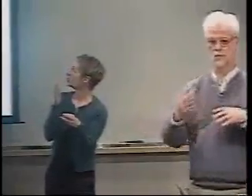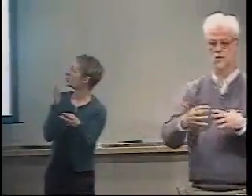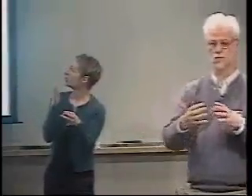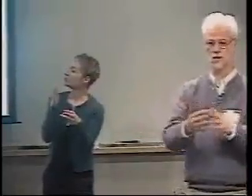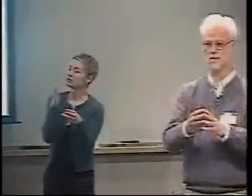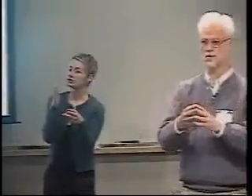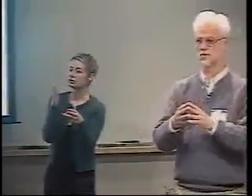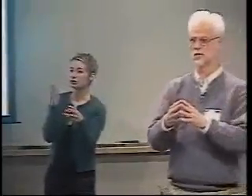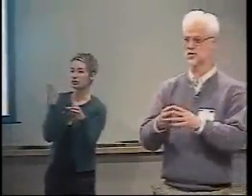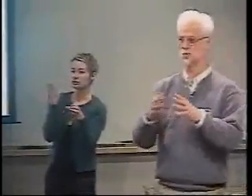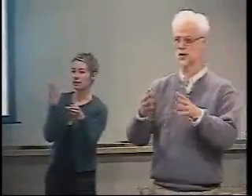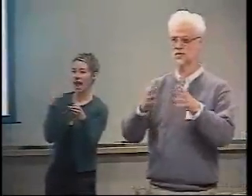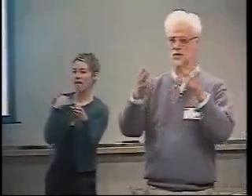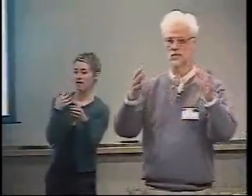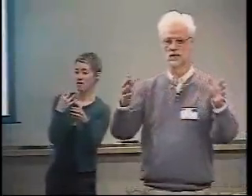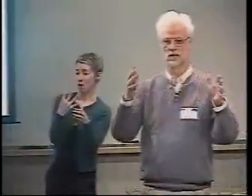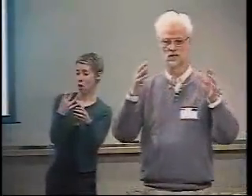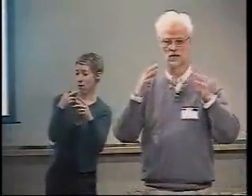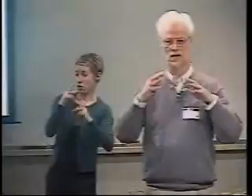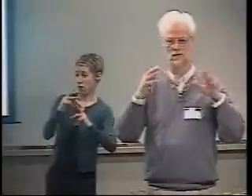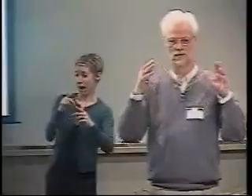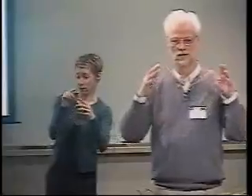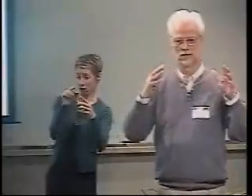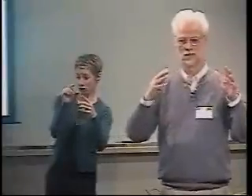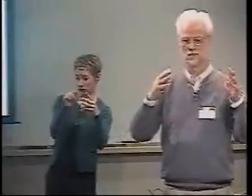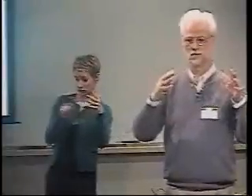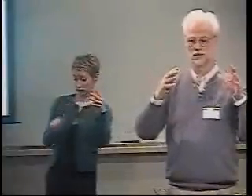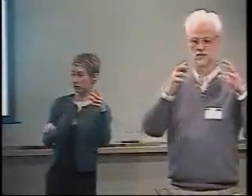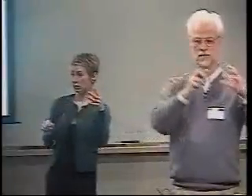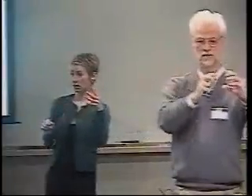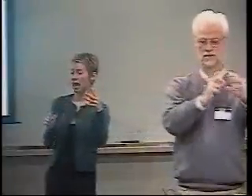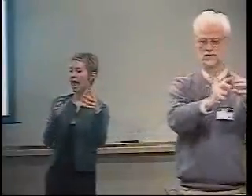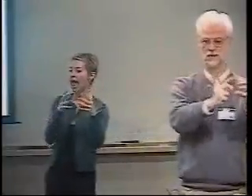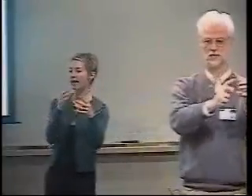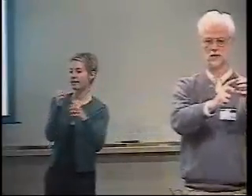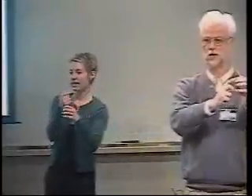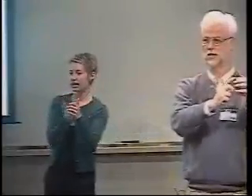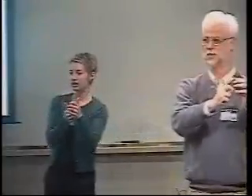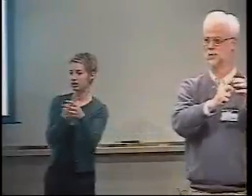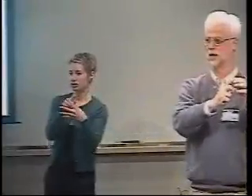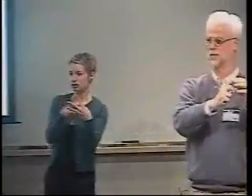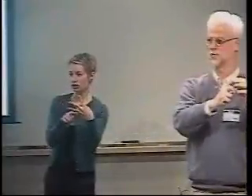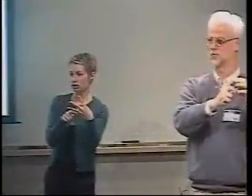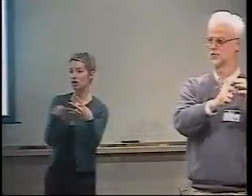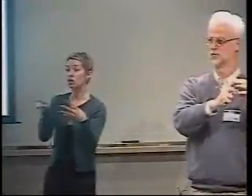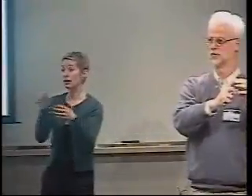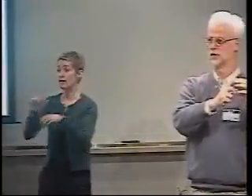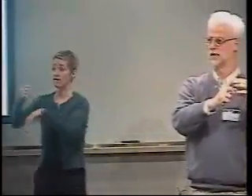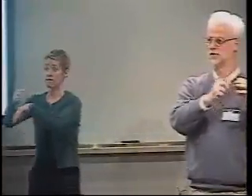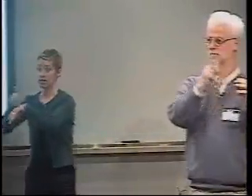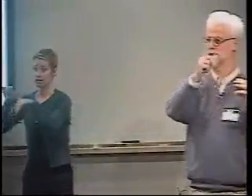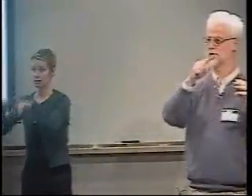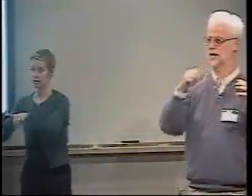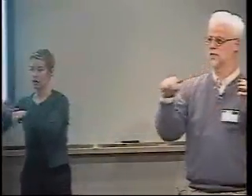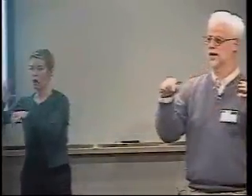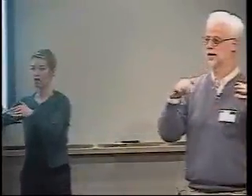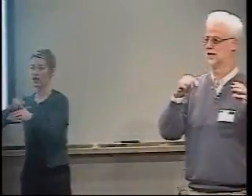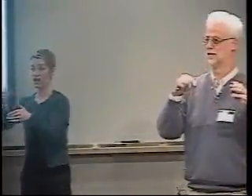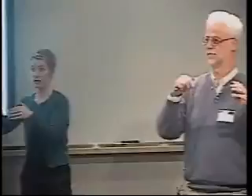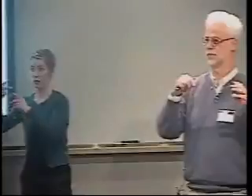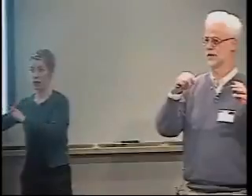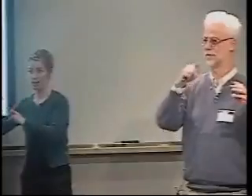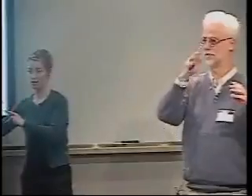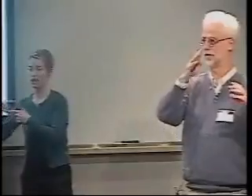have these 4 parameters, and each one of them, if you can fix all the other parameters and just vary that